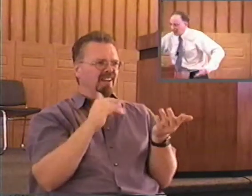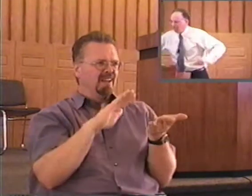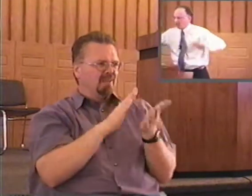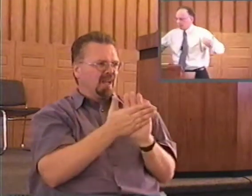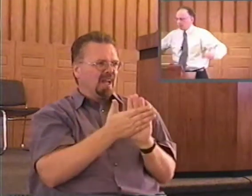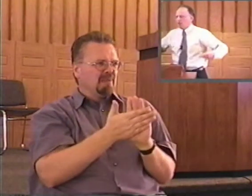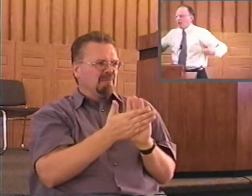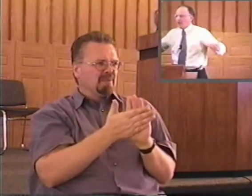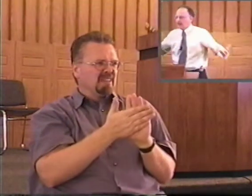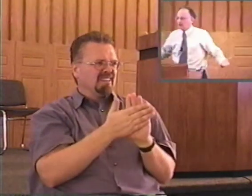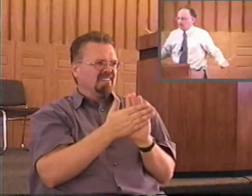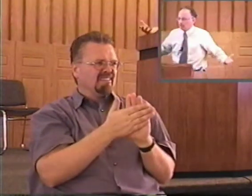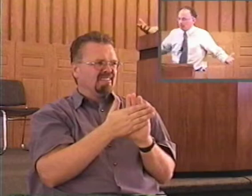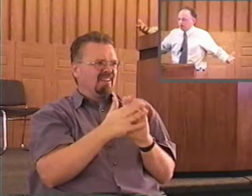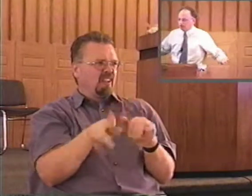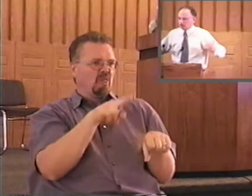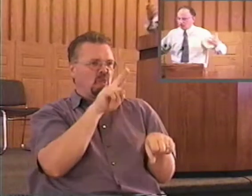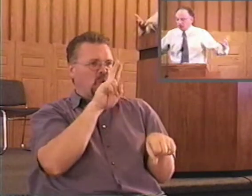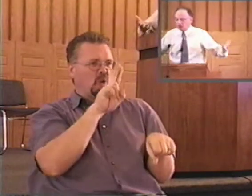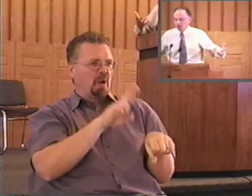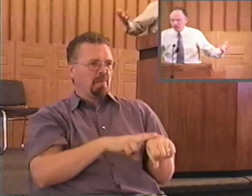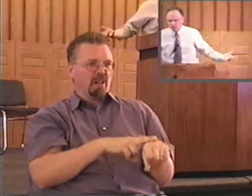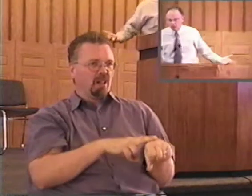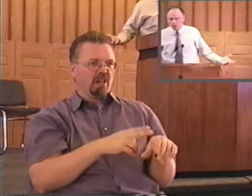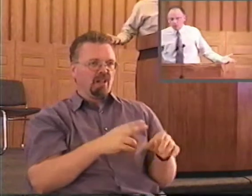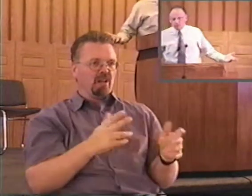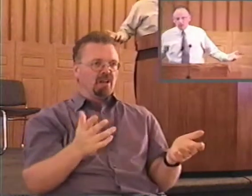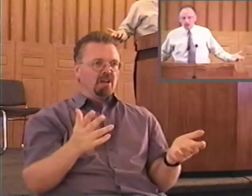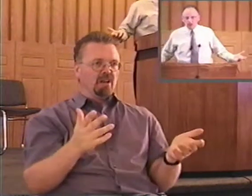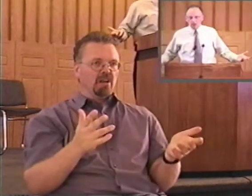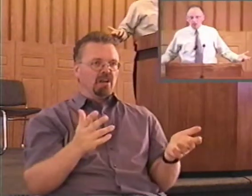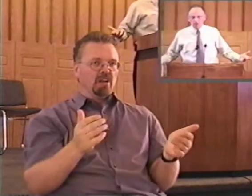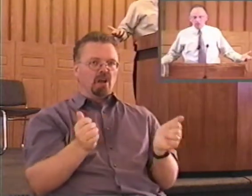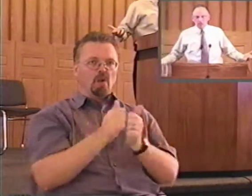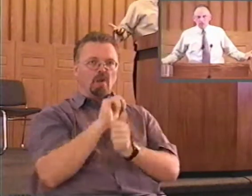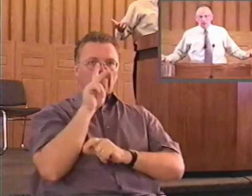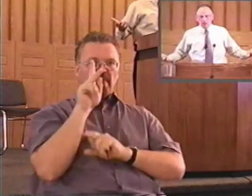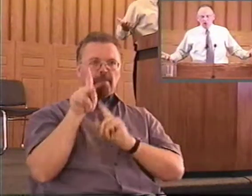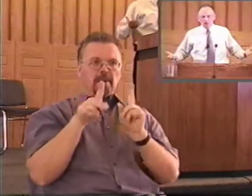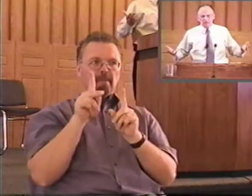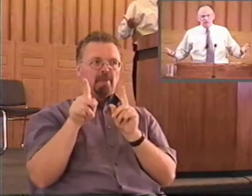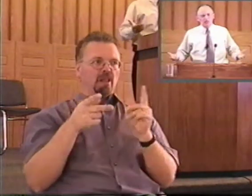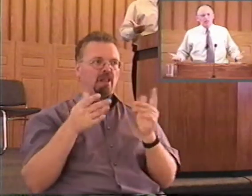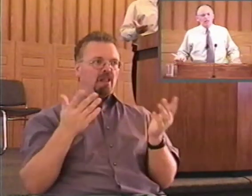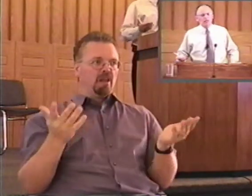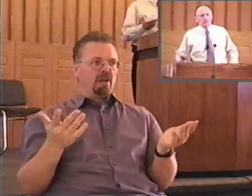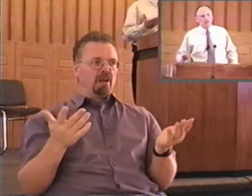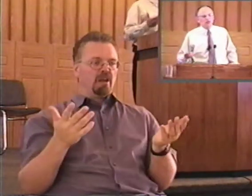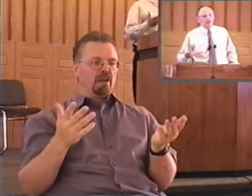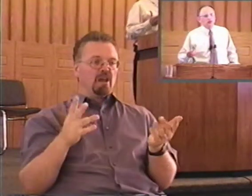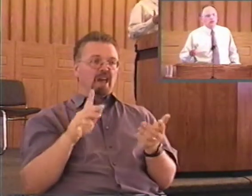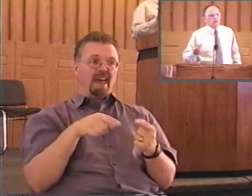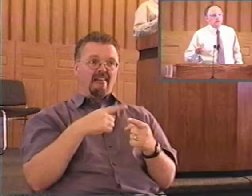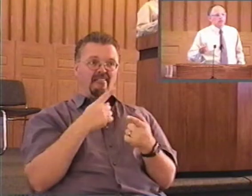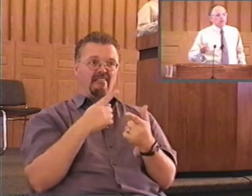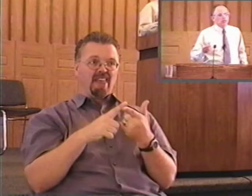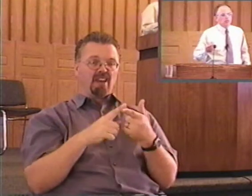that becomes standard practice amongst a people. And all of a sudden,